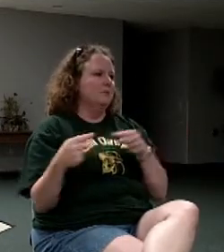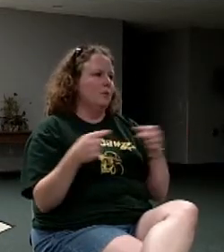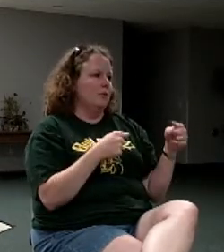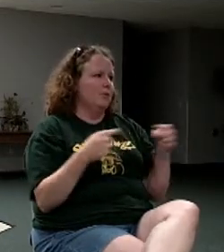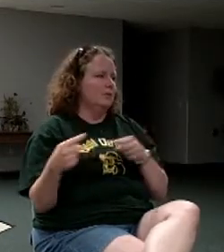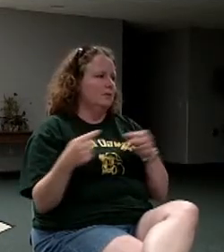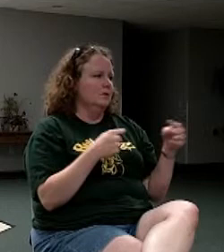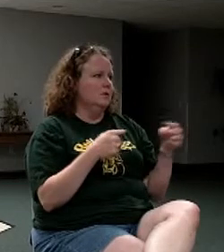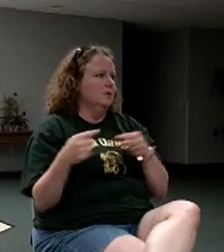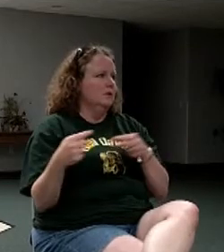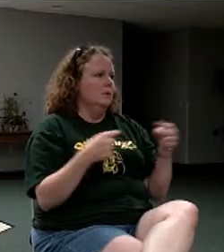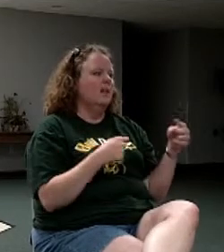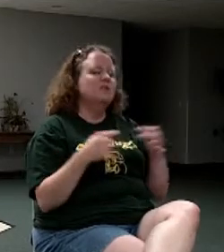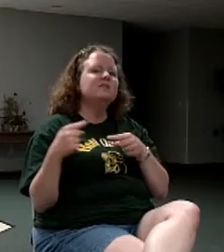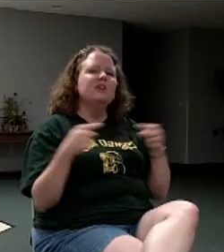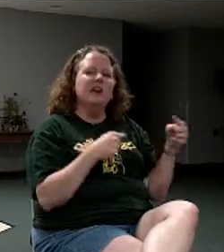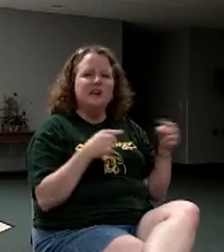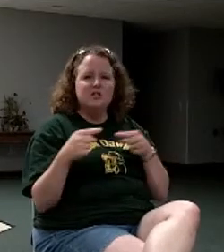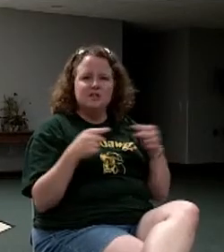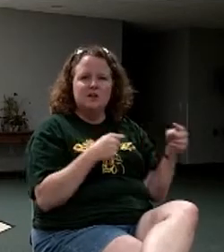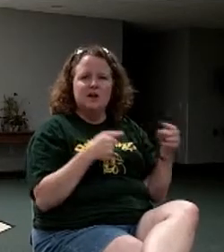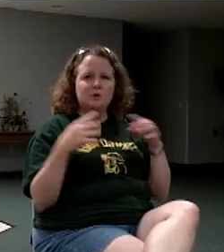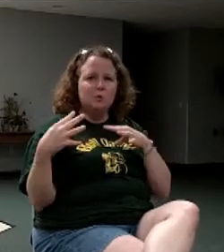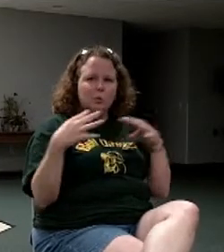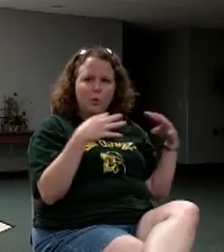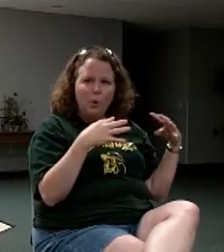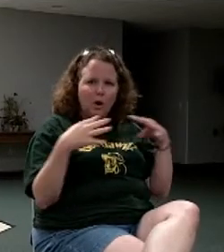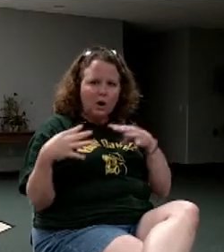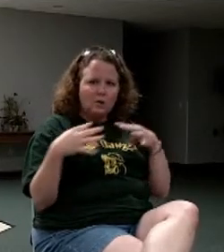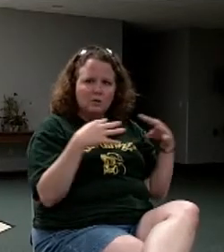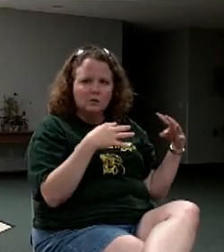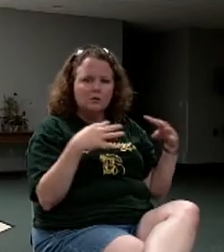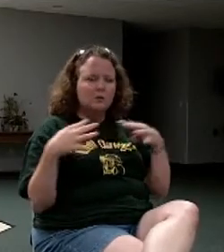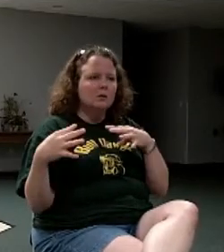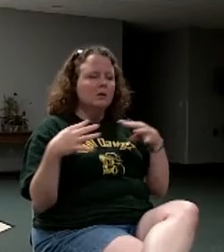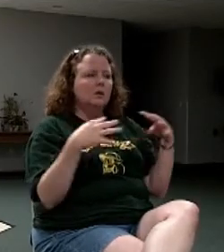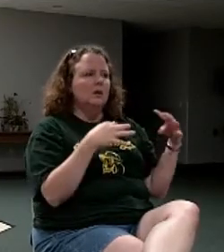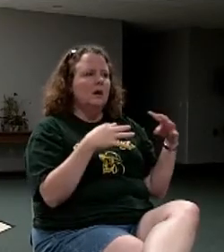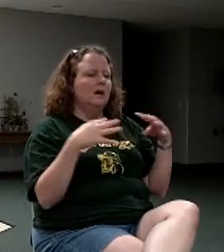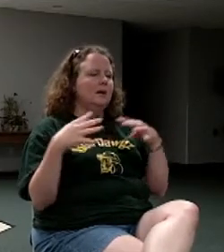forth. We learned some variations on that, which were war,